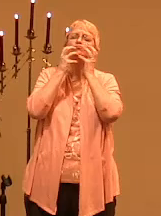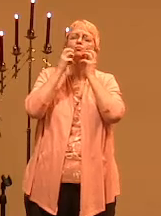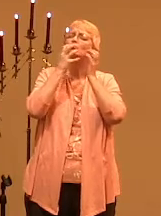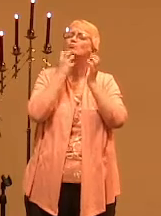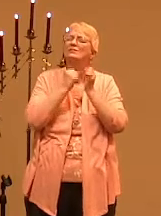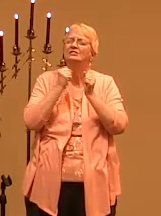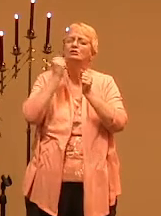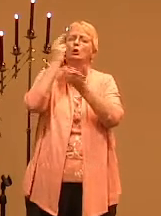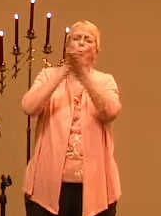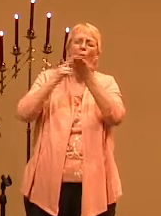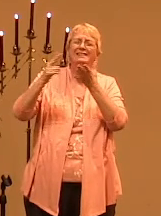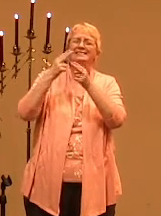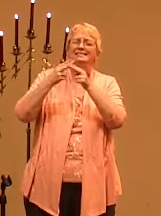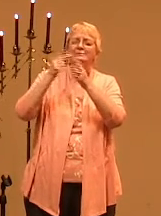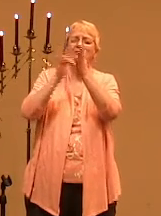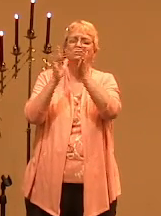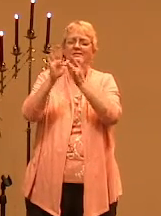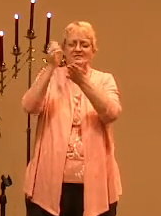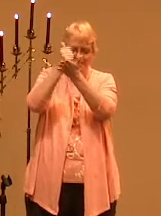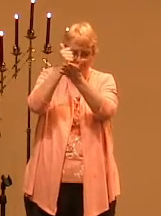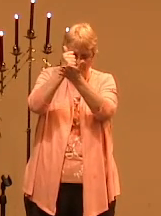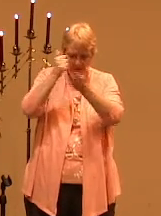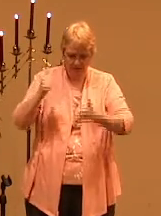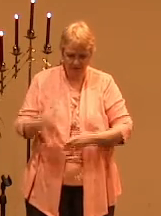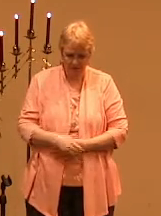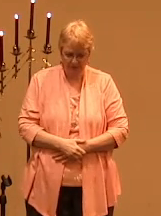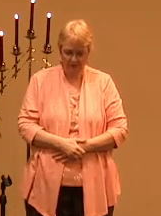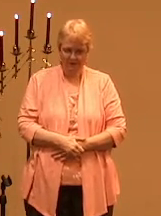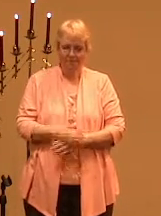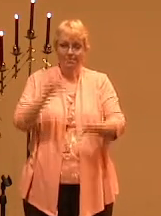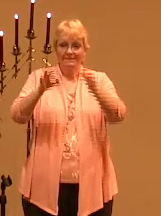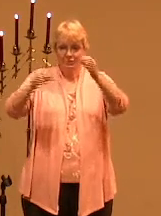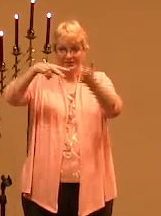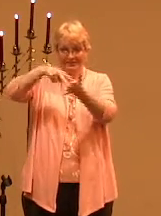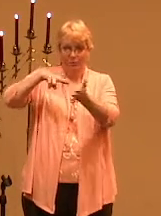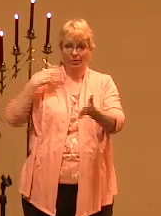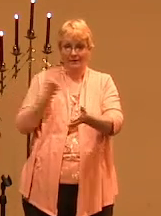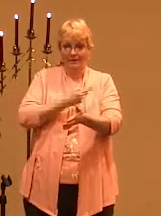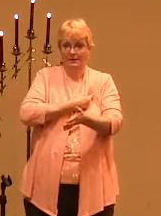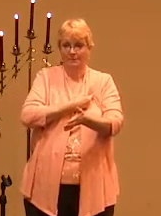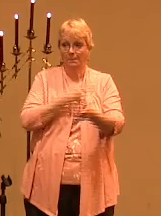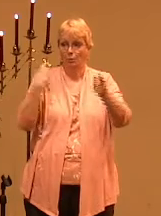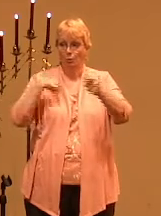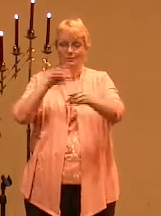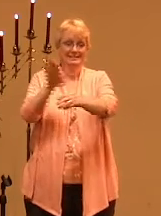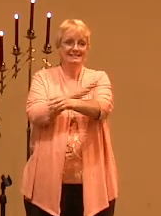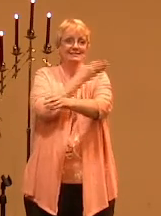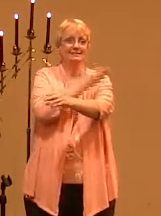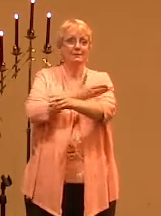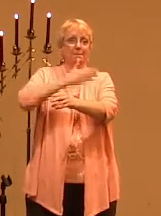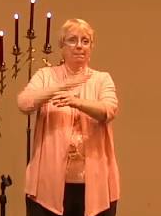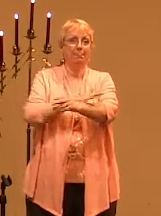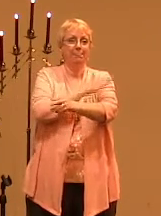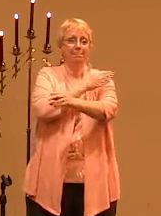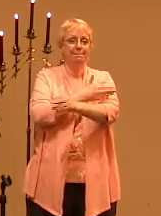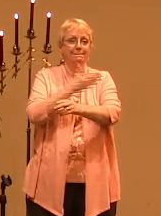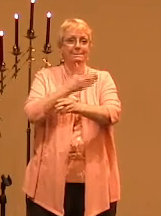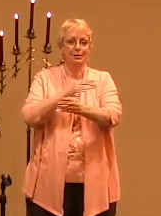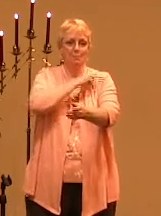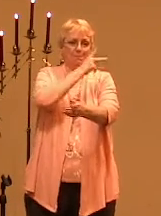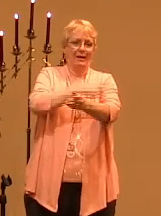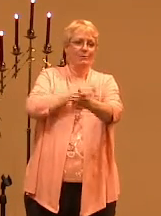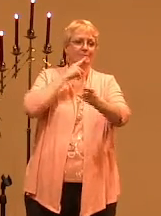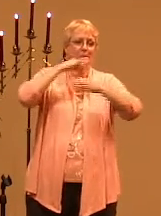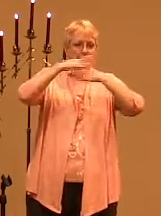and the holy name of Jesus. Amen. Amen. If you are able to stand with us as we sing, there is power in the